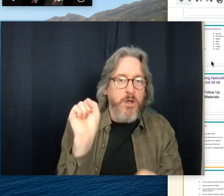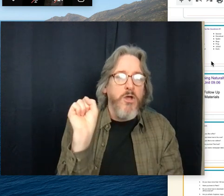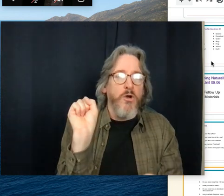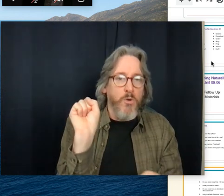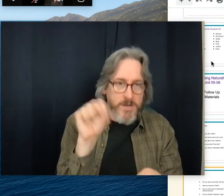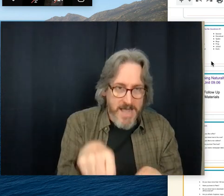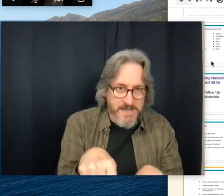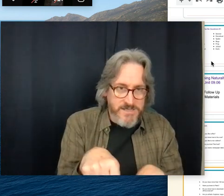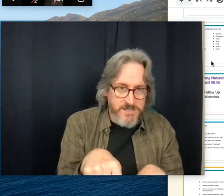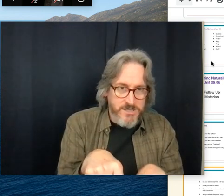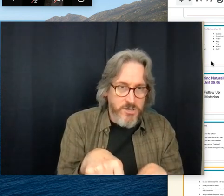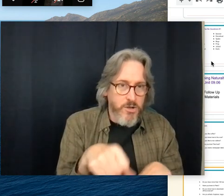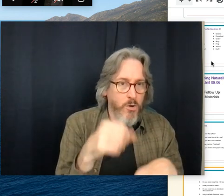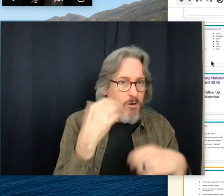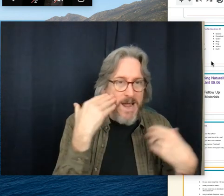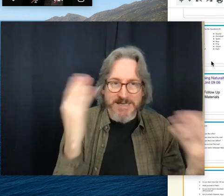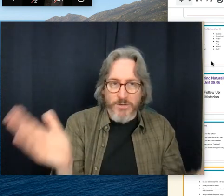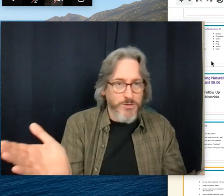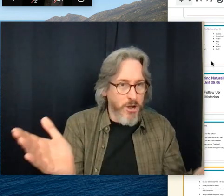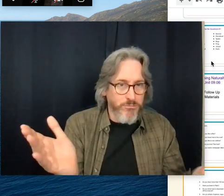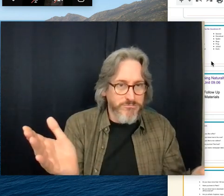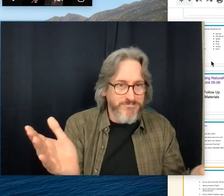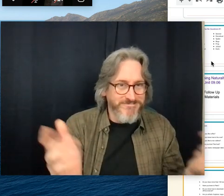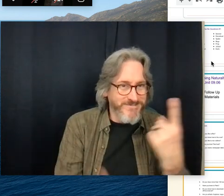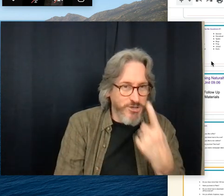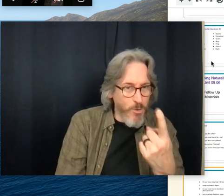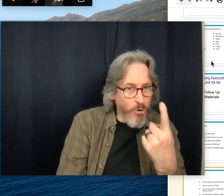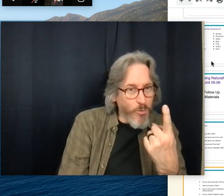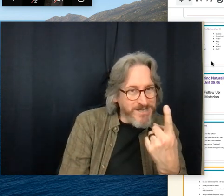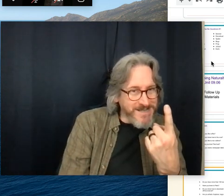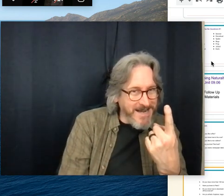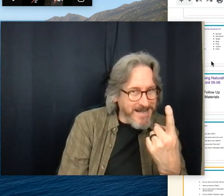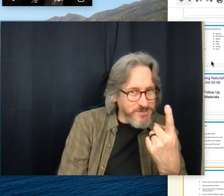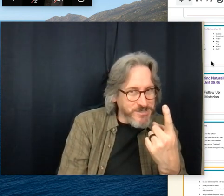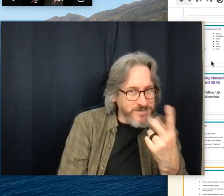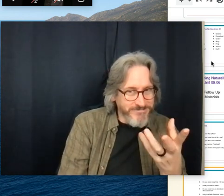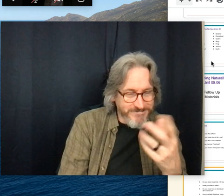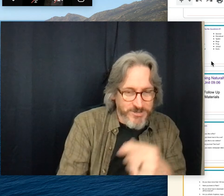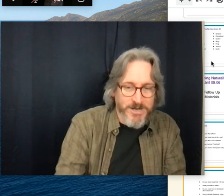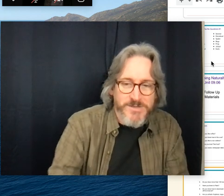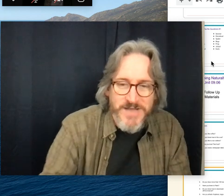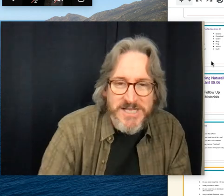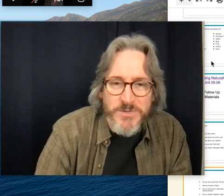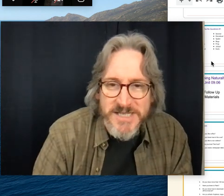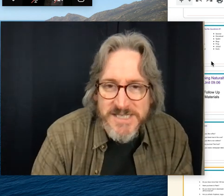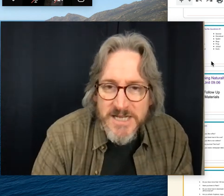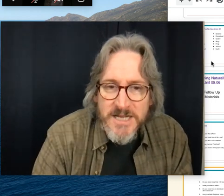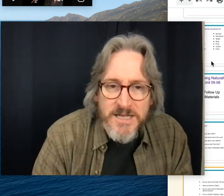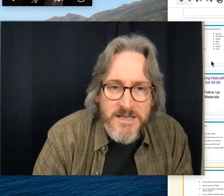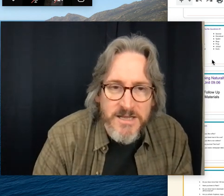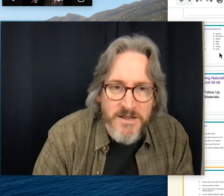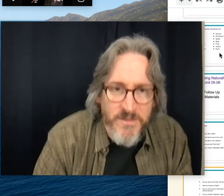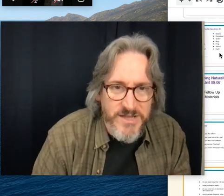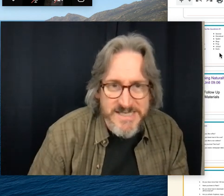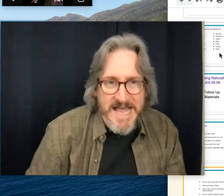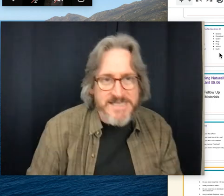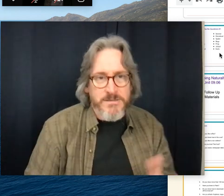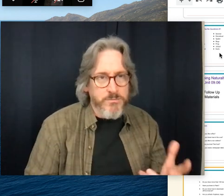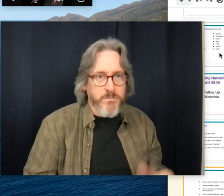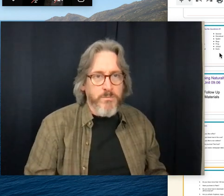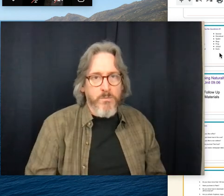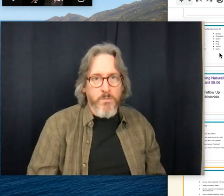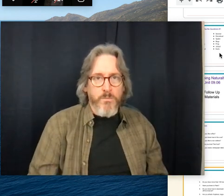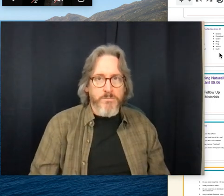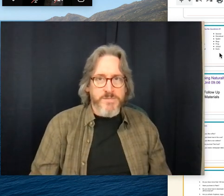no or yes or I don't know. No more one-side answers. Right. So that's what this